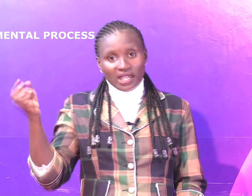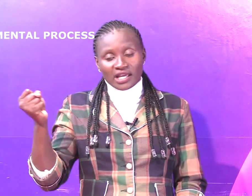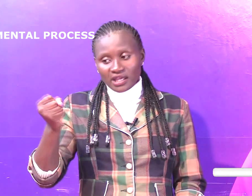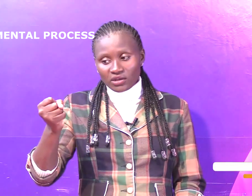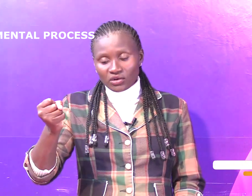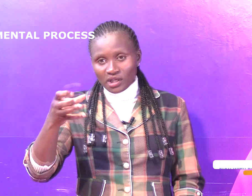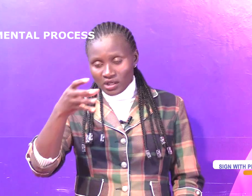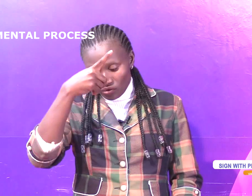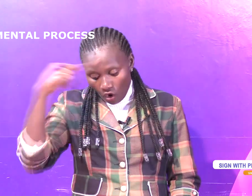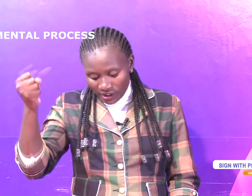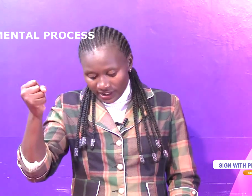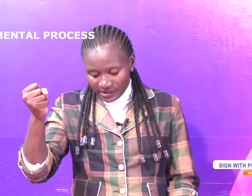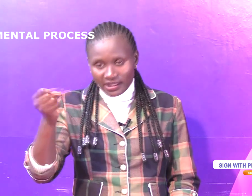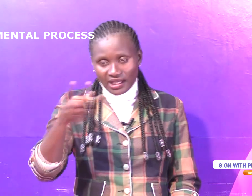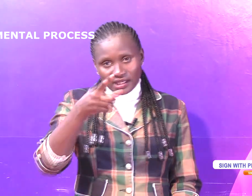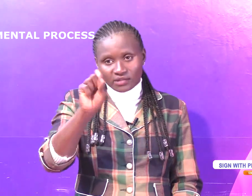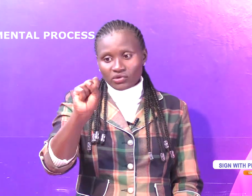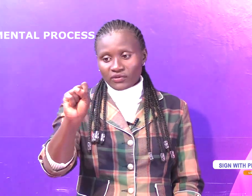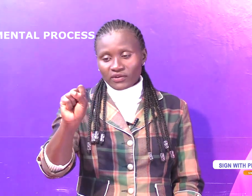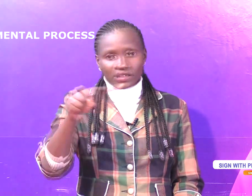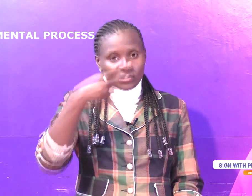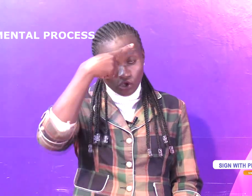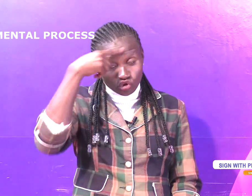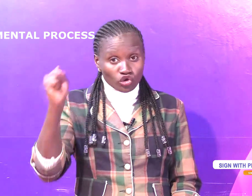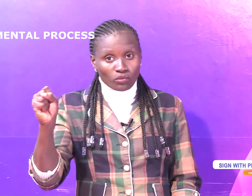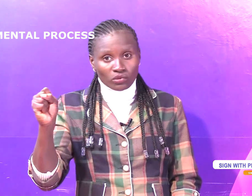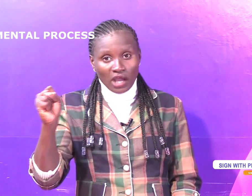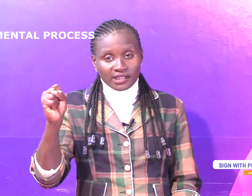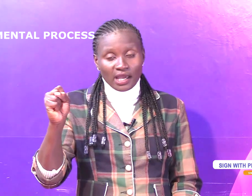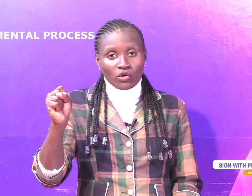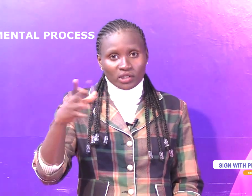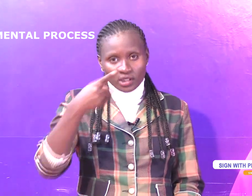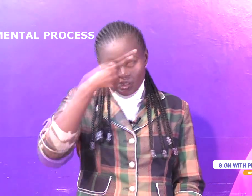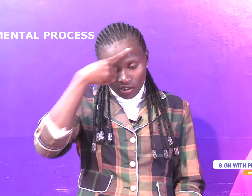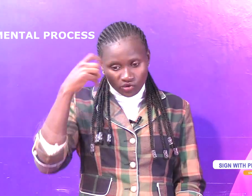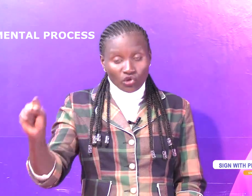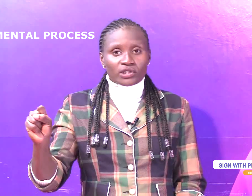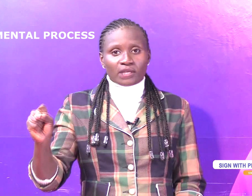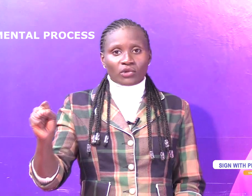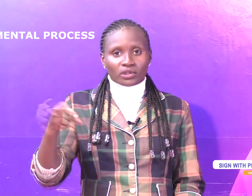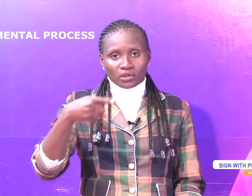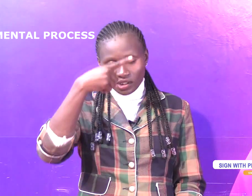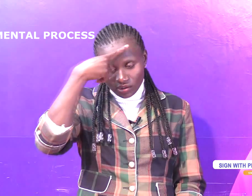you hold it like this with your fix. Also stubborn, so stubborn, yeah,